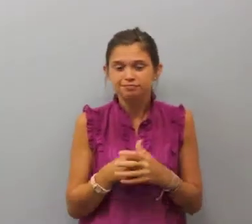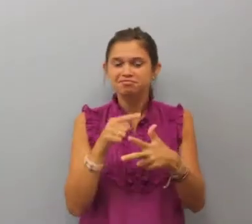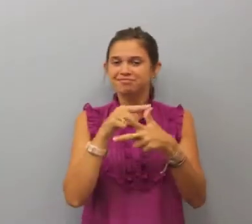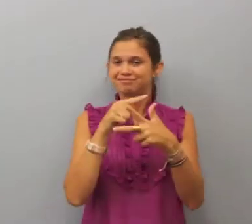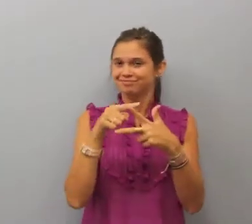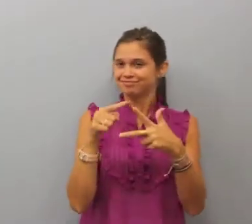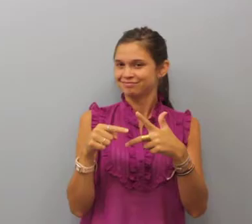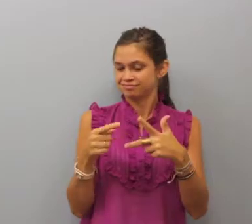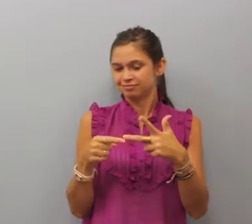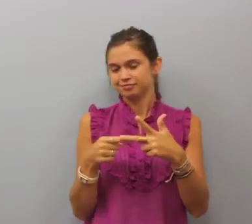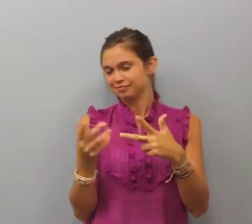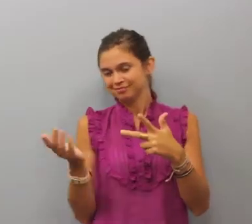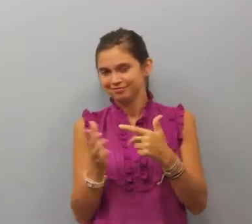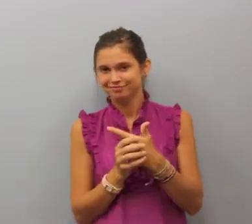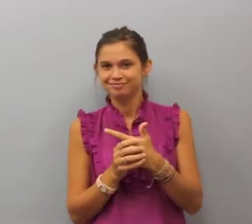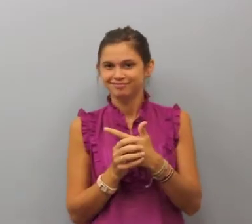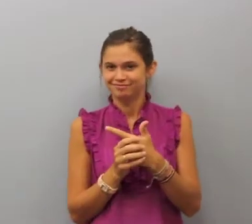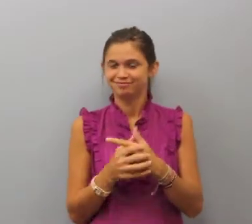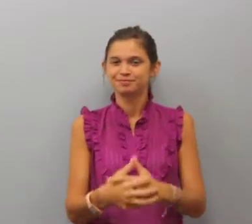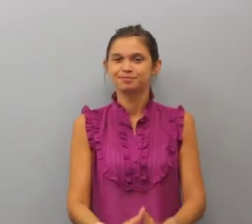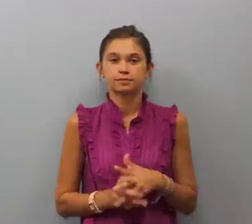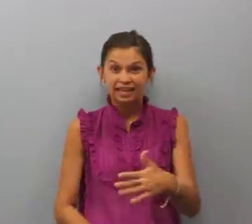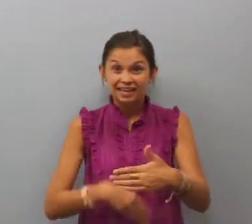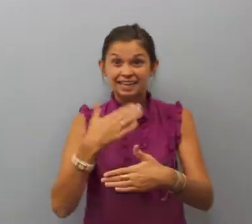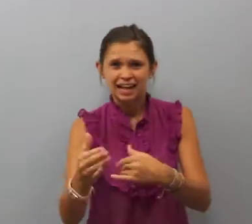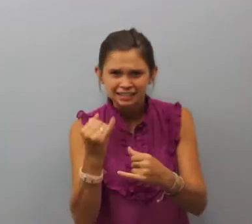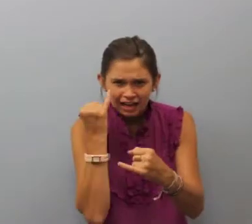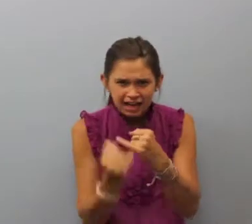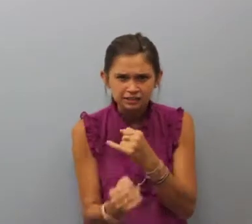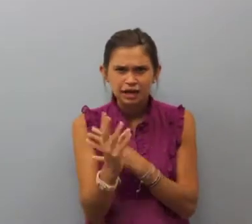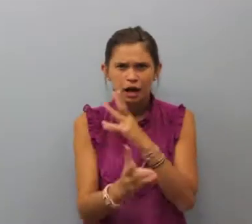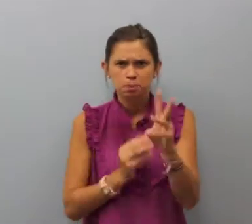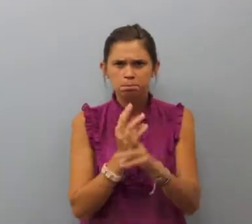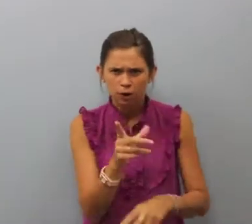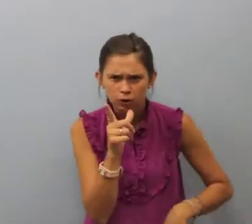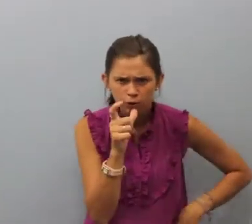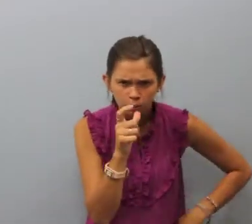busy, and those are the things that he would bring.